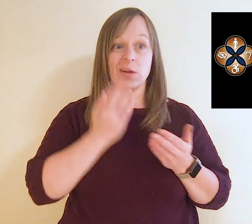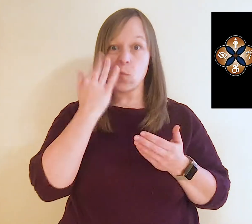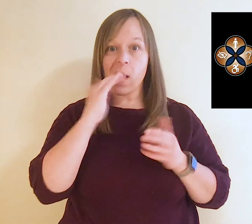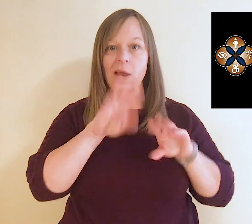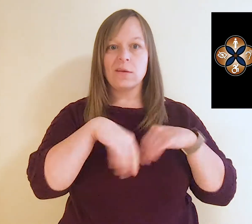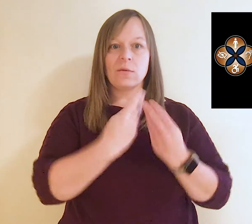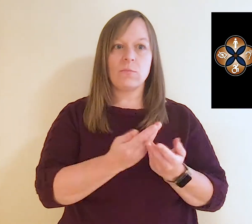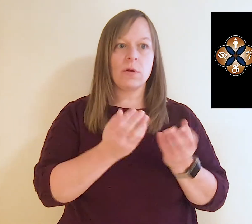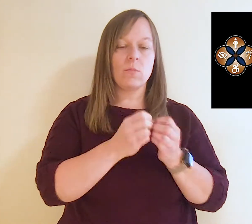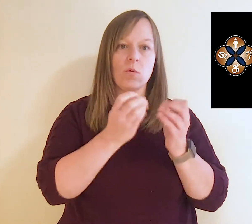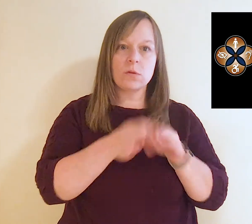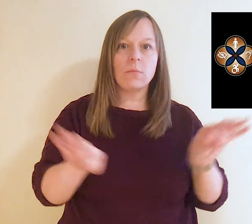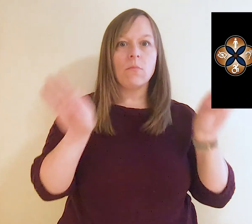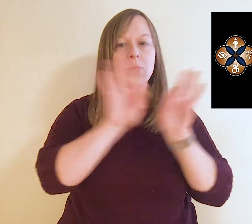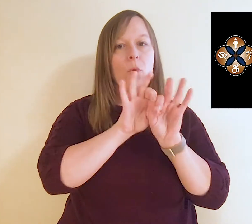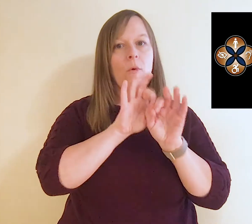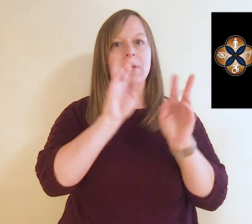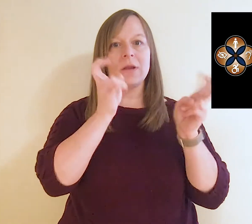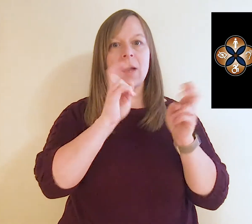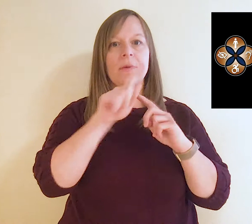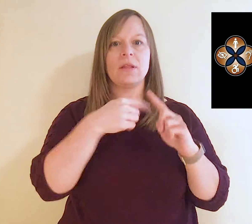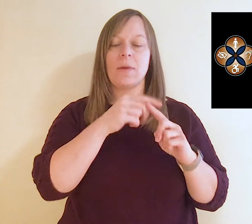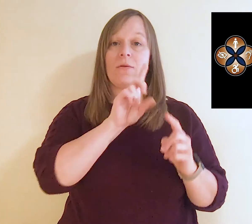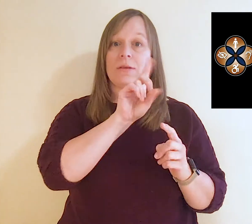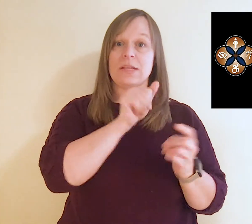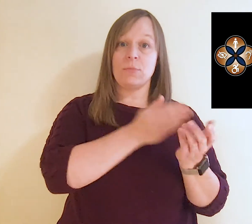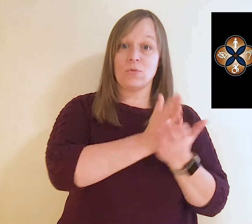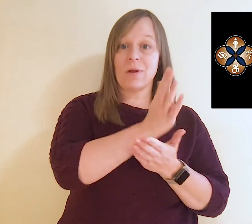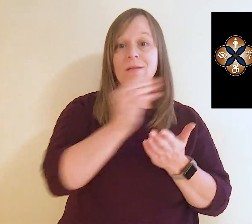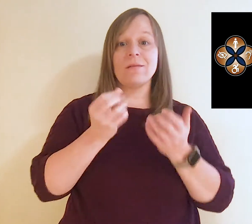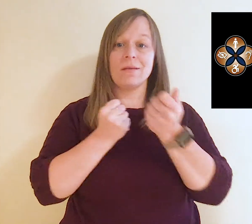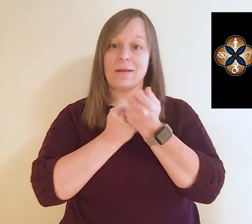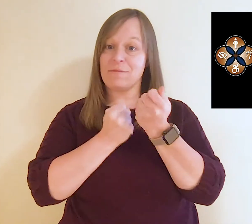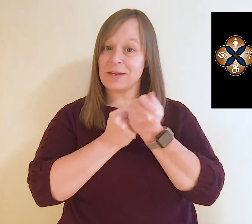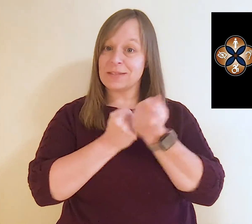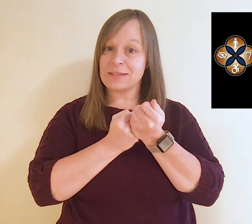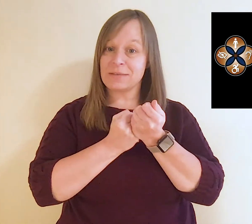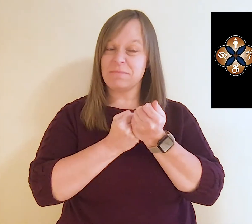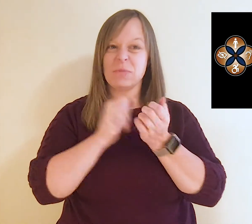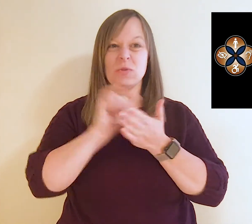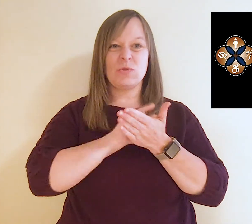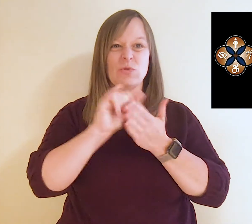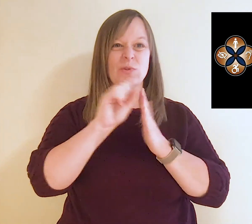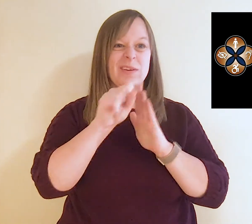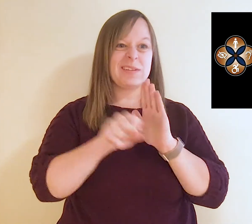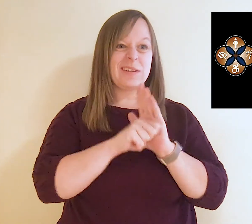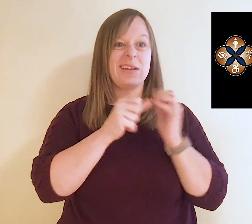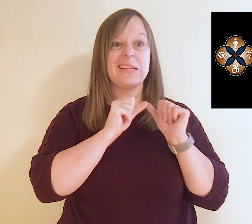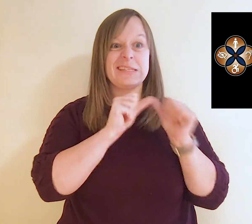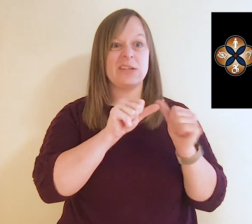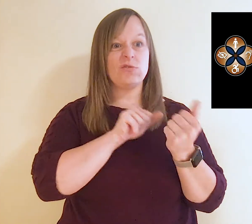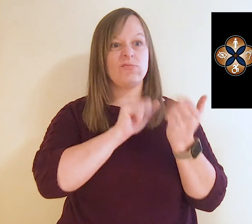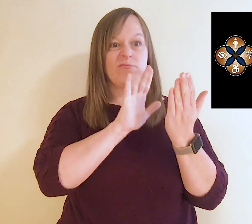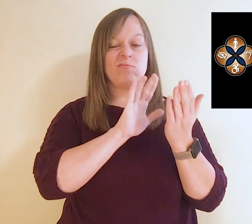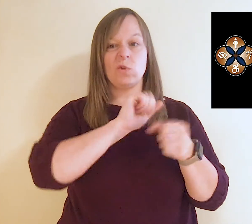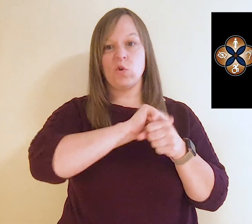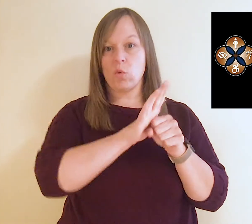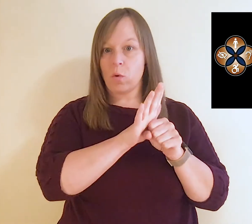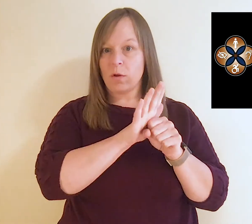information on the most relevant topics regarding disability rights and advocacy. As New York State continues to address the coronavirus